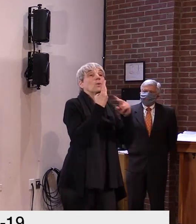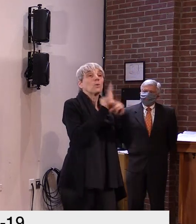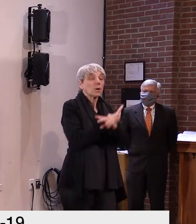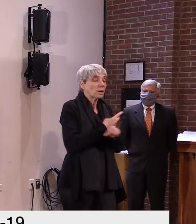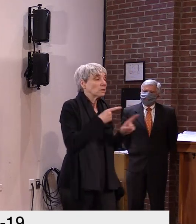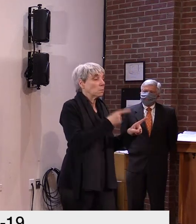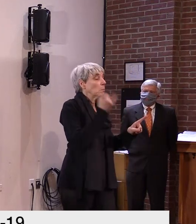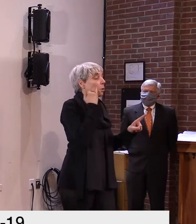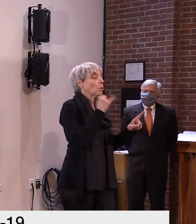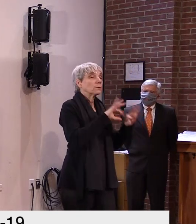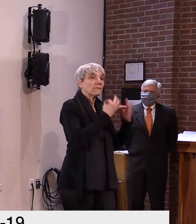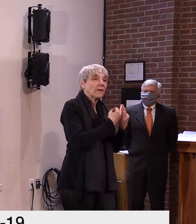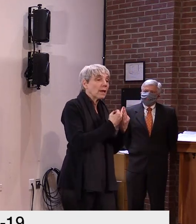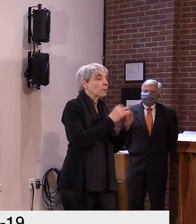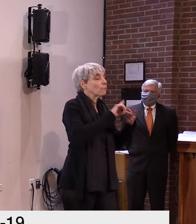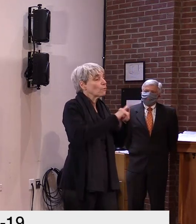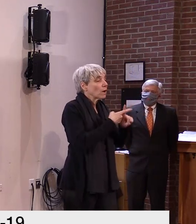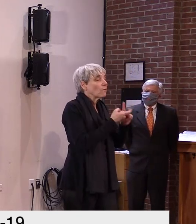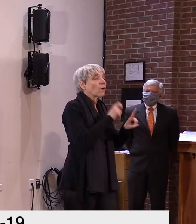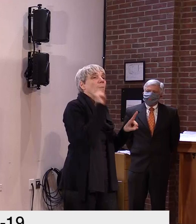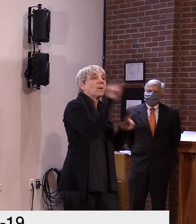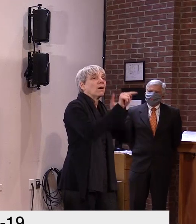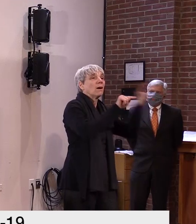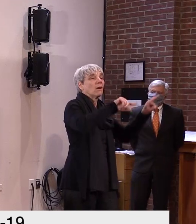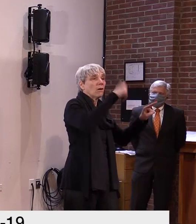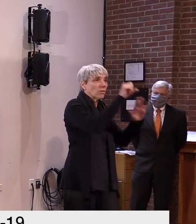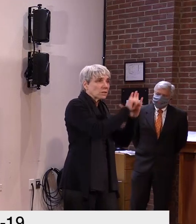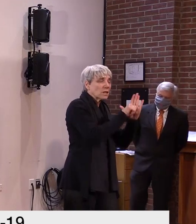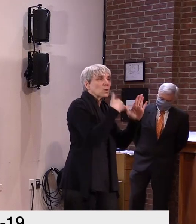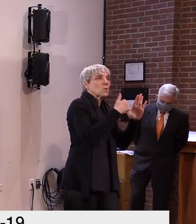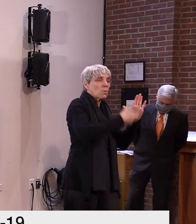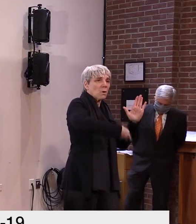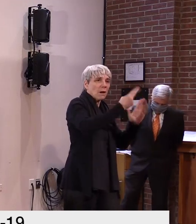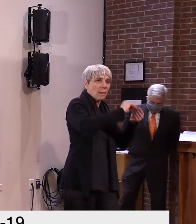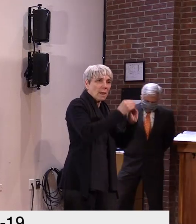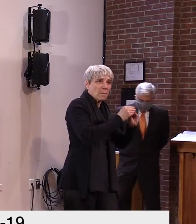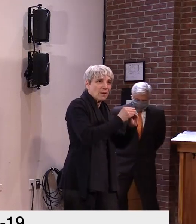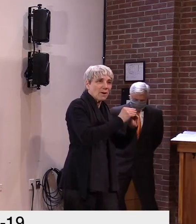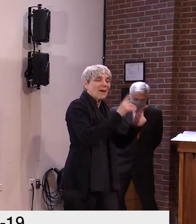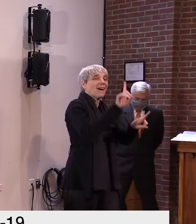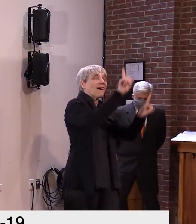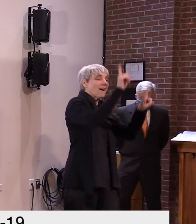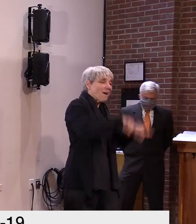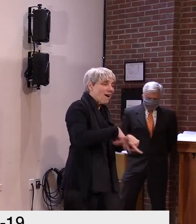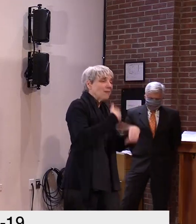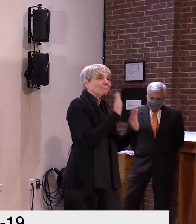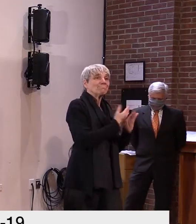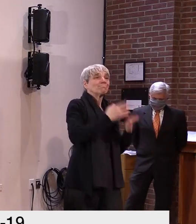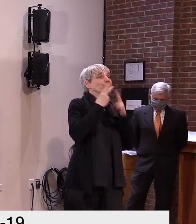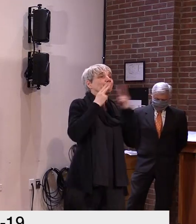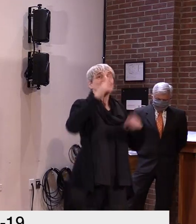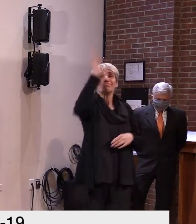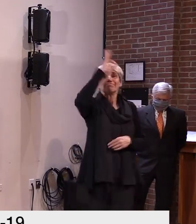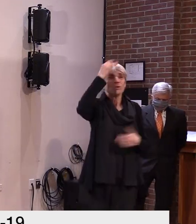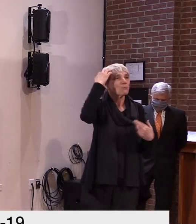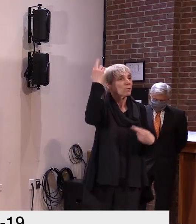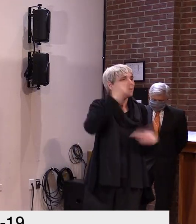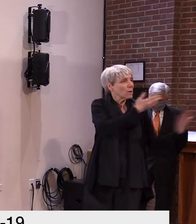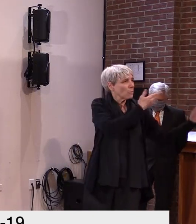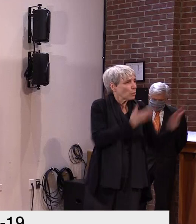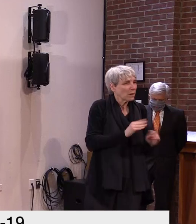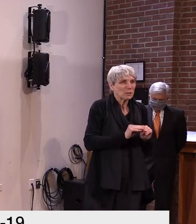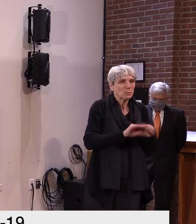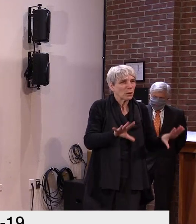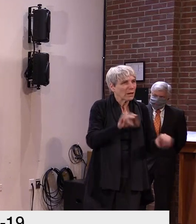here. The likelihood of transmission from asymptomatic individuals may also be high. That is why we have